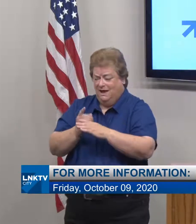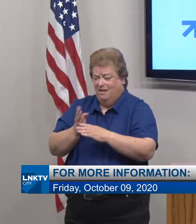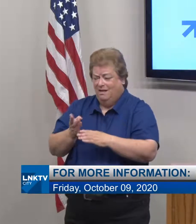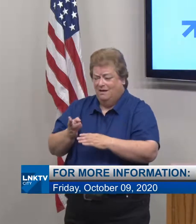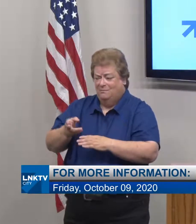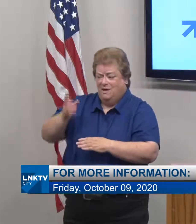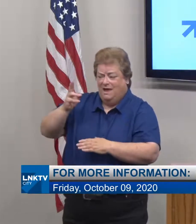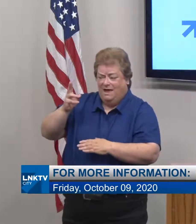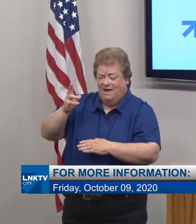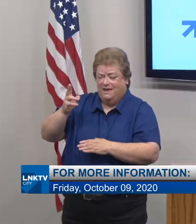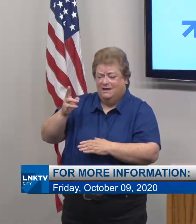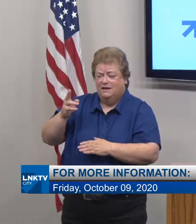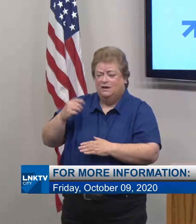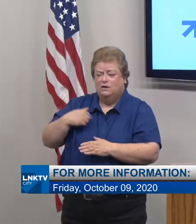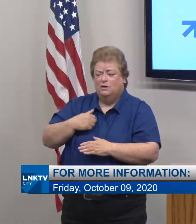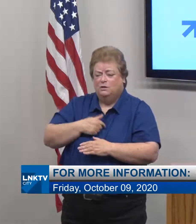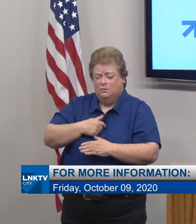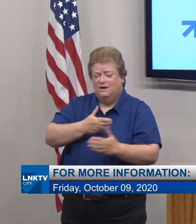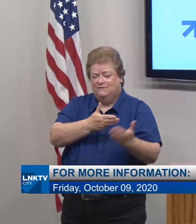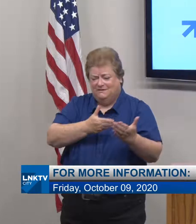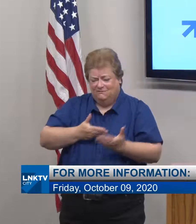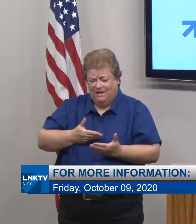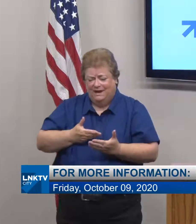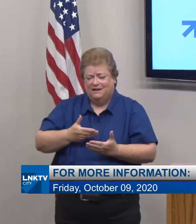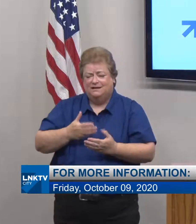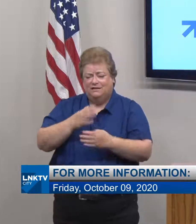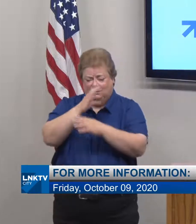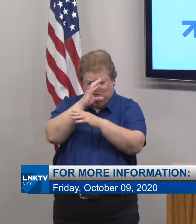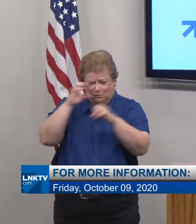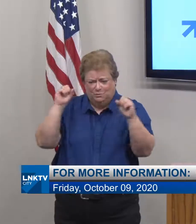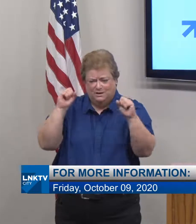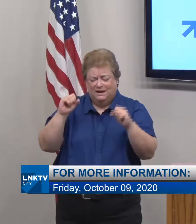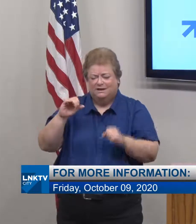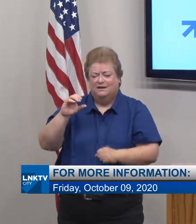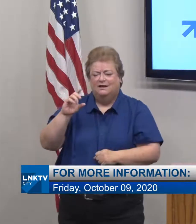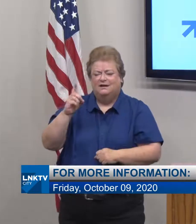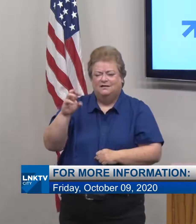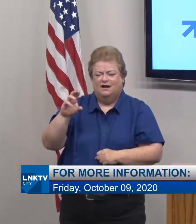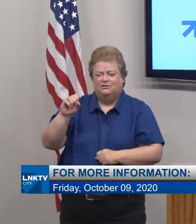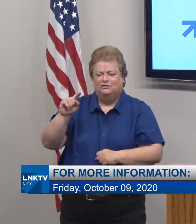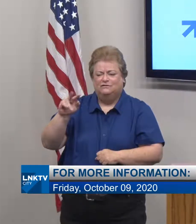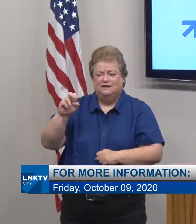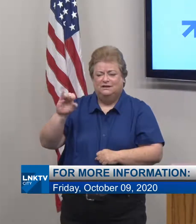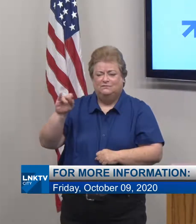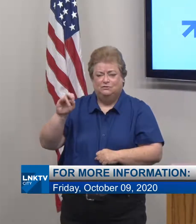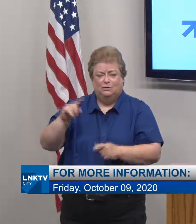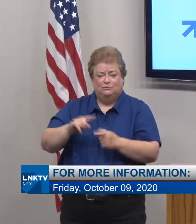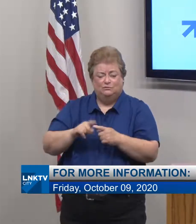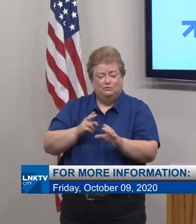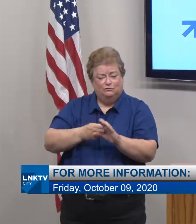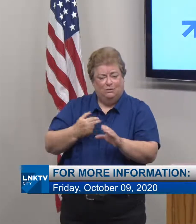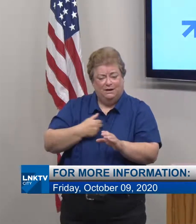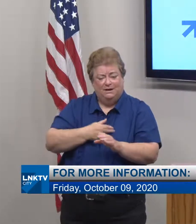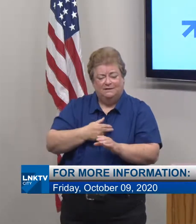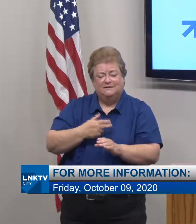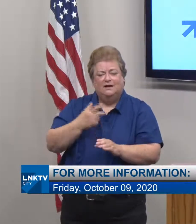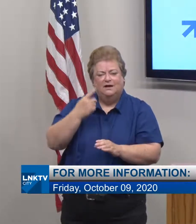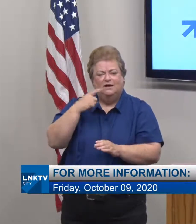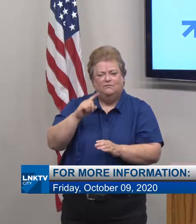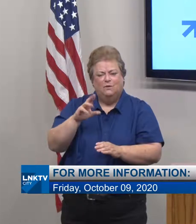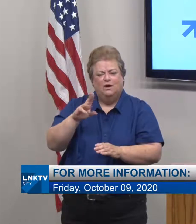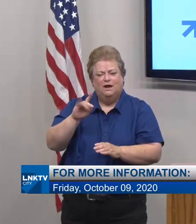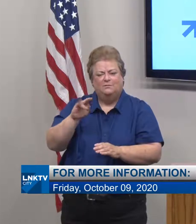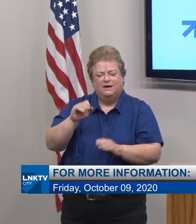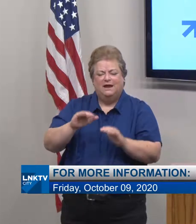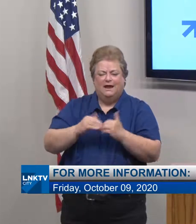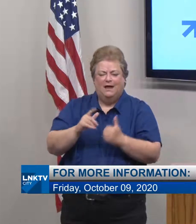community, we have invited LPS Superintendent Dr. Steve Joel here to join us again today with an update on how LPS and our